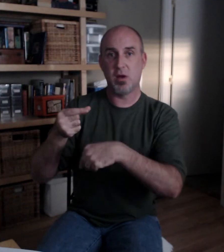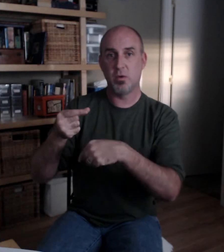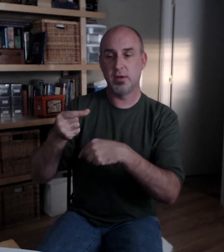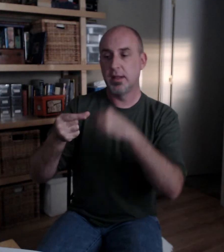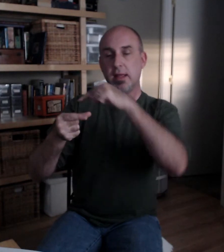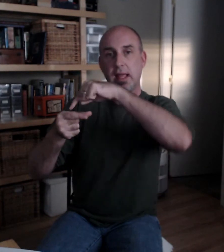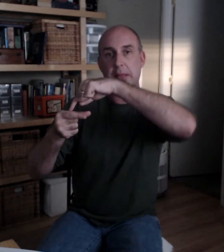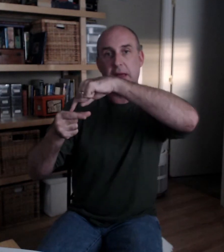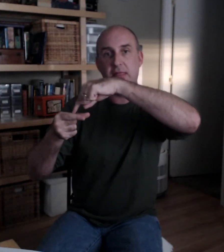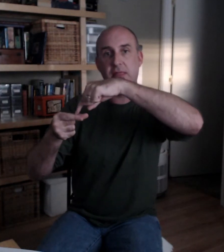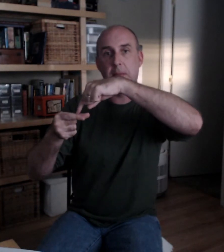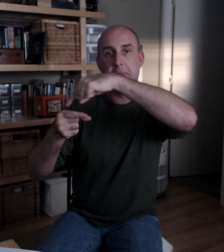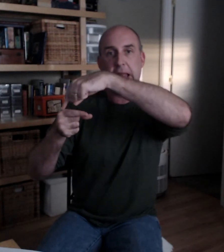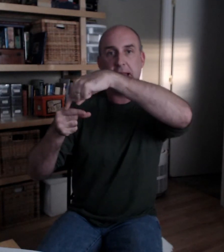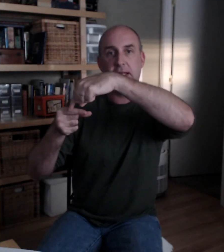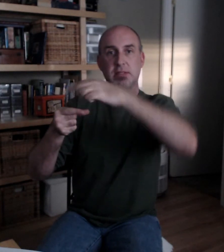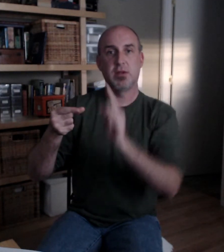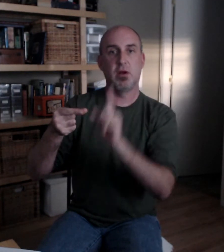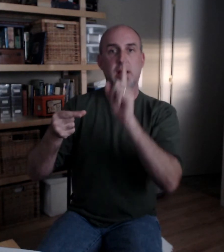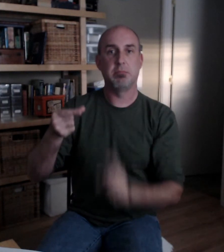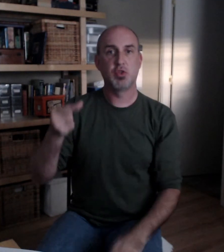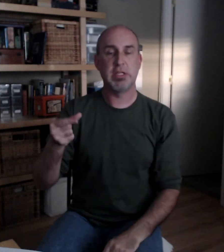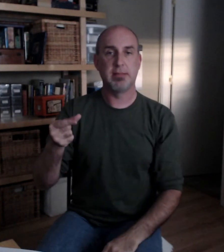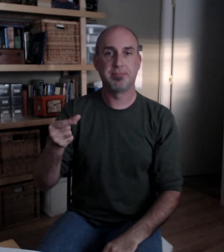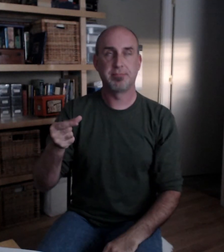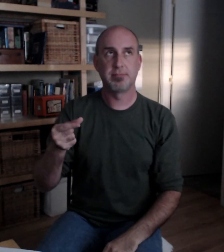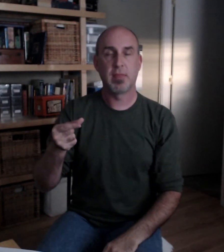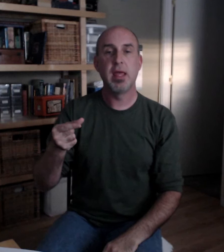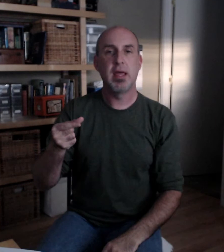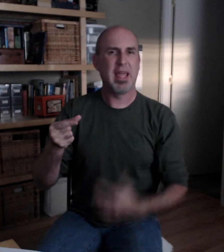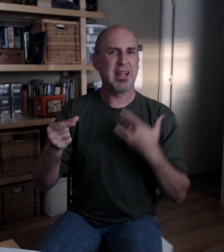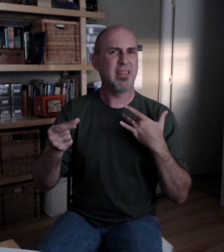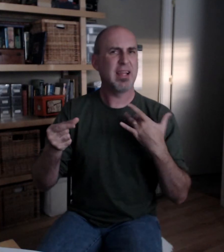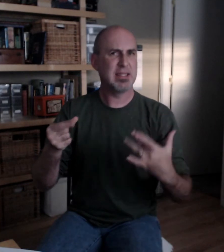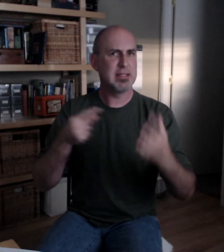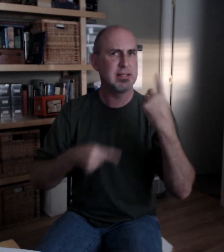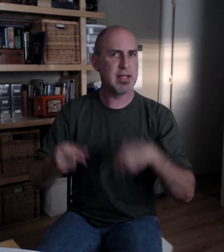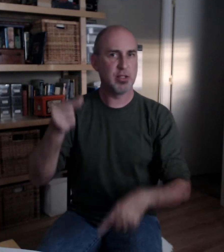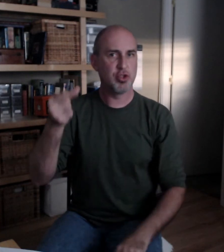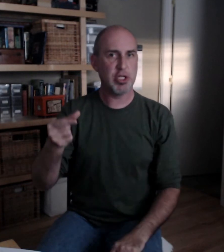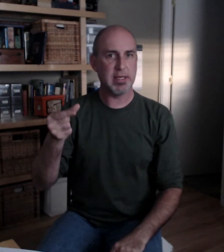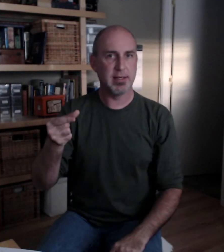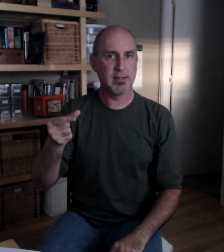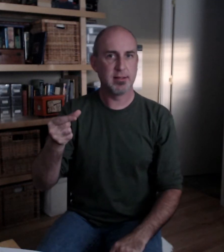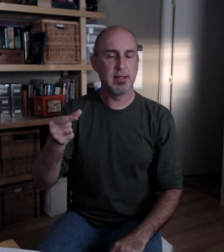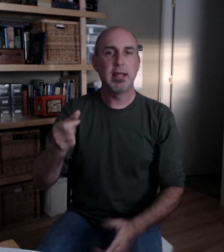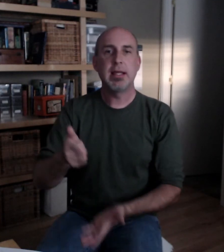down and my thumb and index finger are up. G. And I think I tend to sign G. It